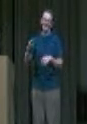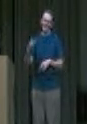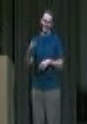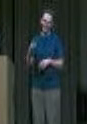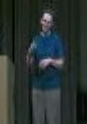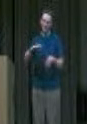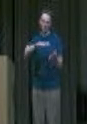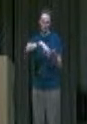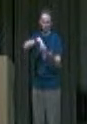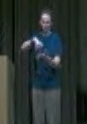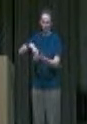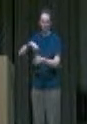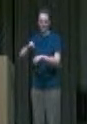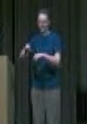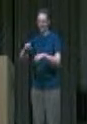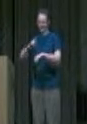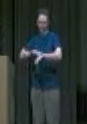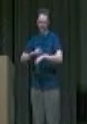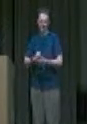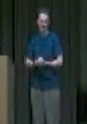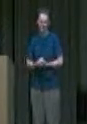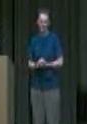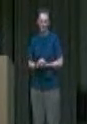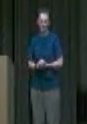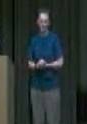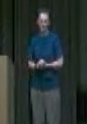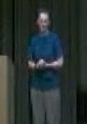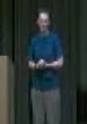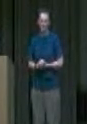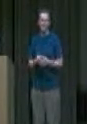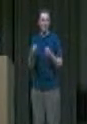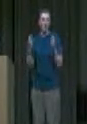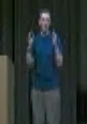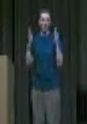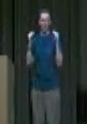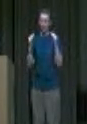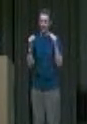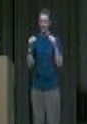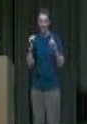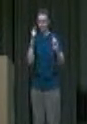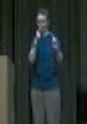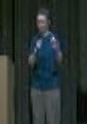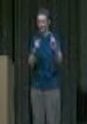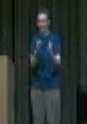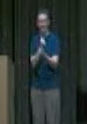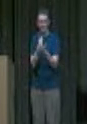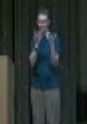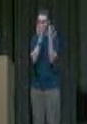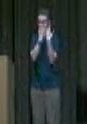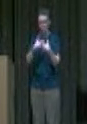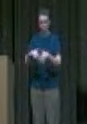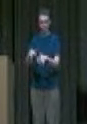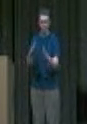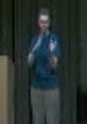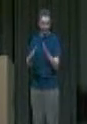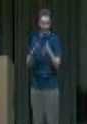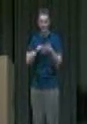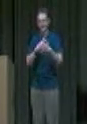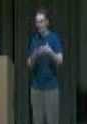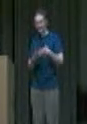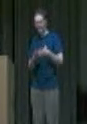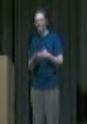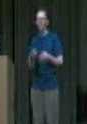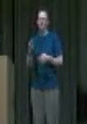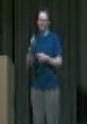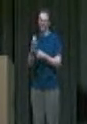season. And hopefully, ideally, if everything goes as we hope, with the schedule, the remedial action